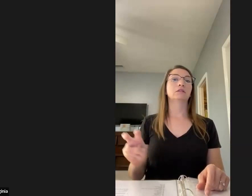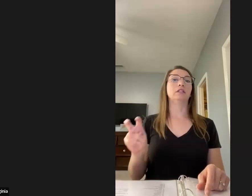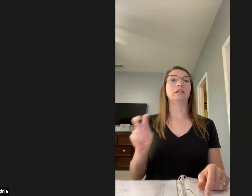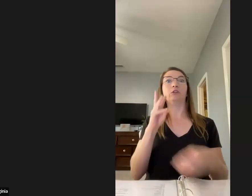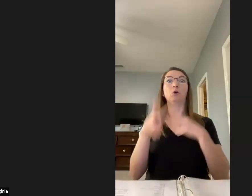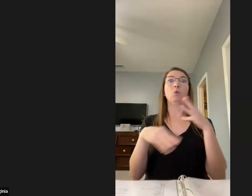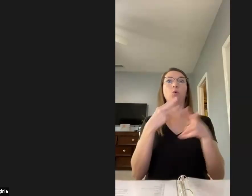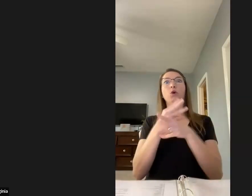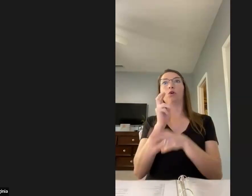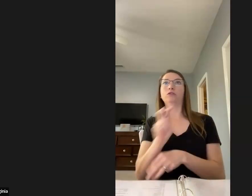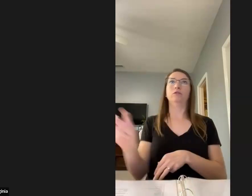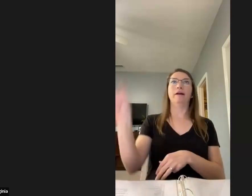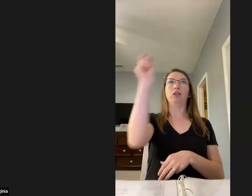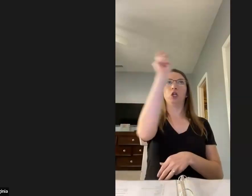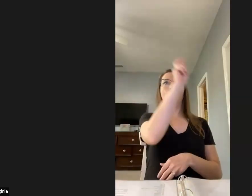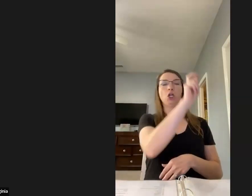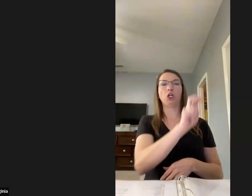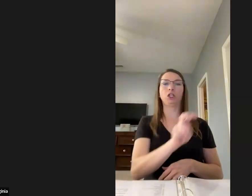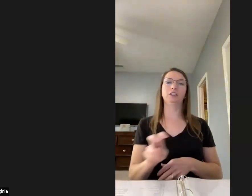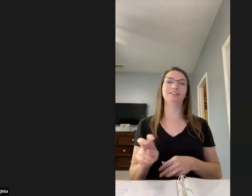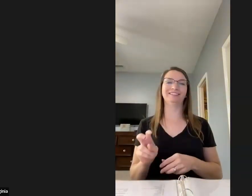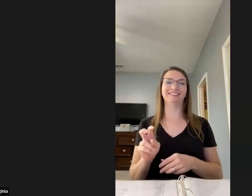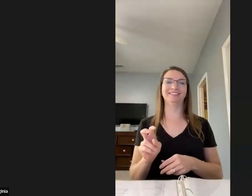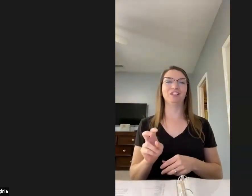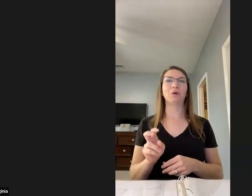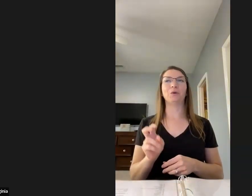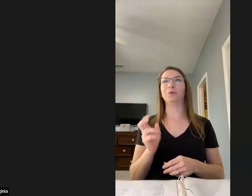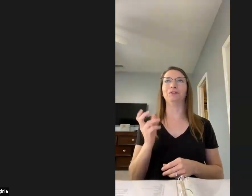Like if you're a world traveler or